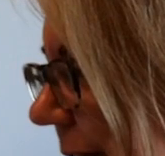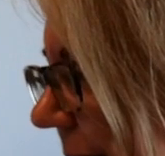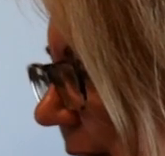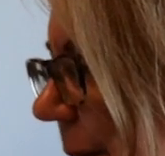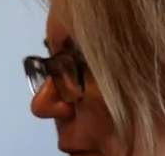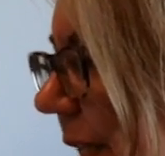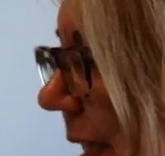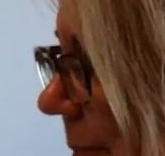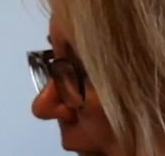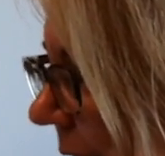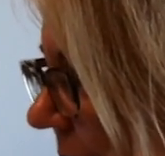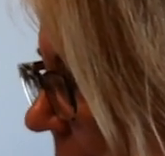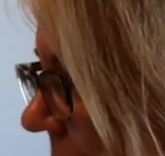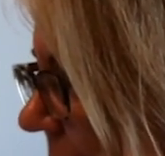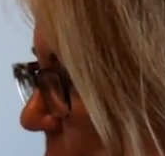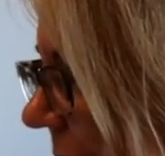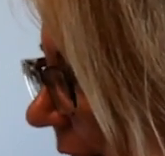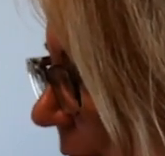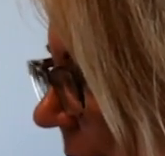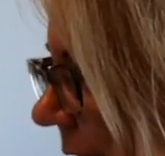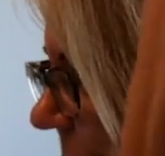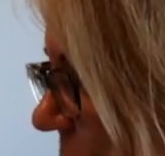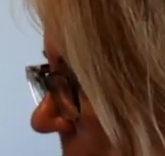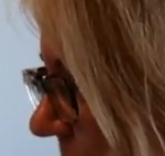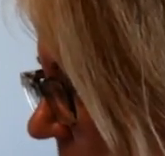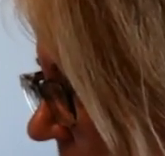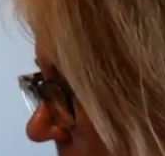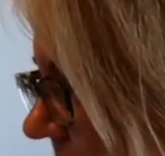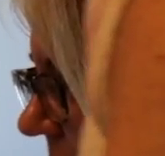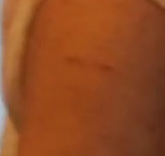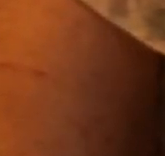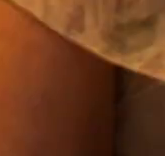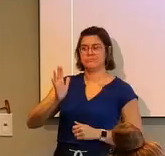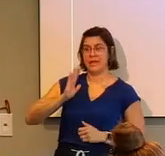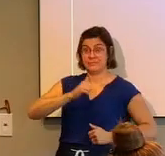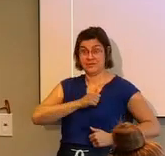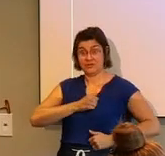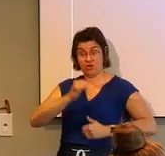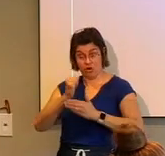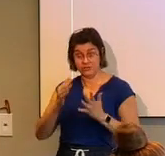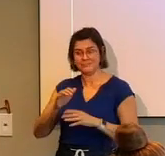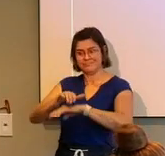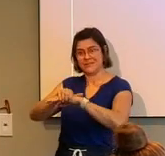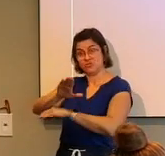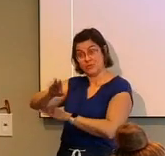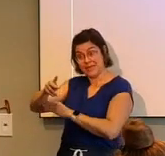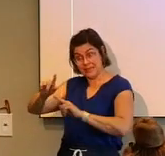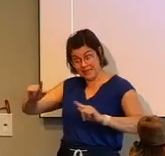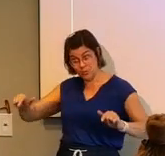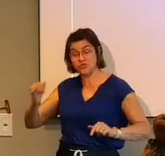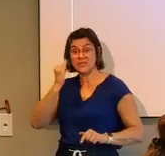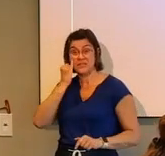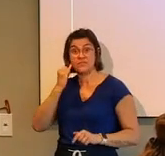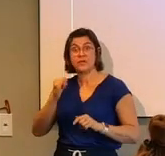you identify as someone with a disability, if you're an active military or veteran artist, if English is your second language, or if you